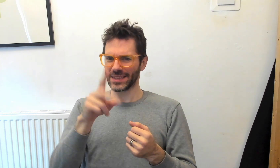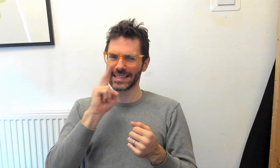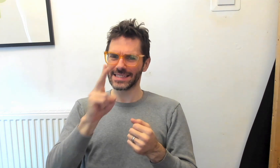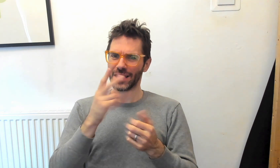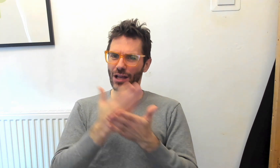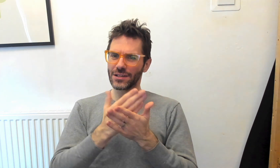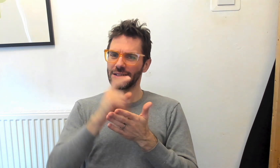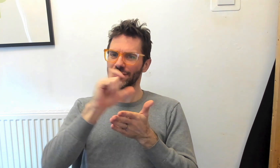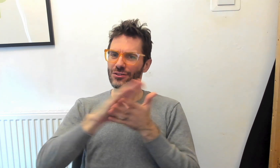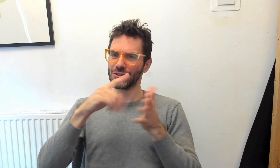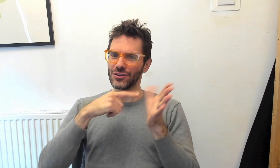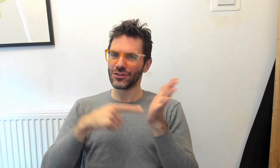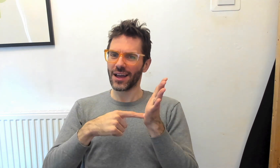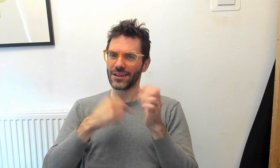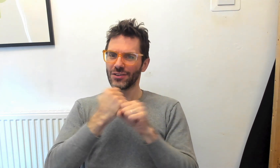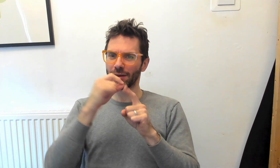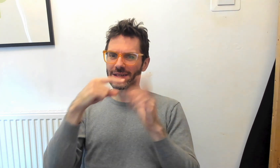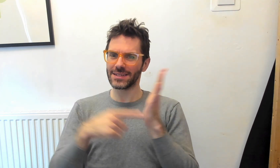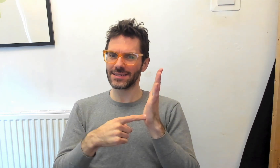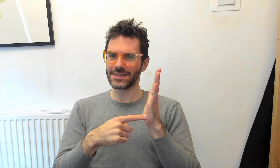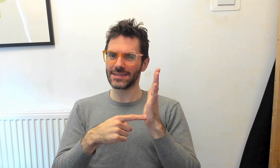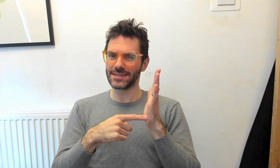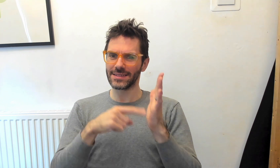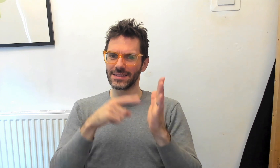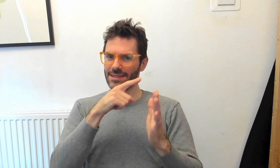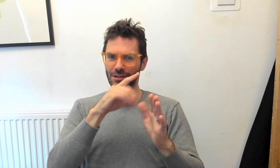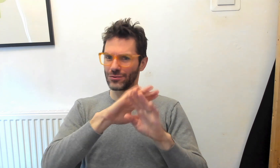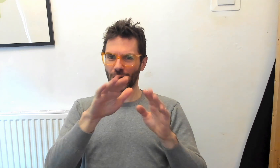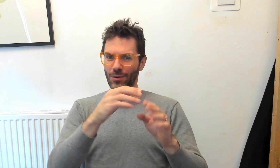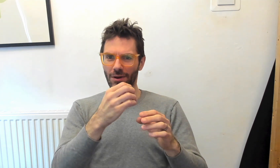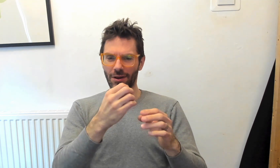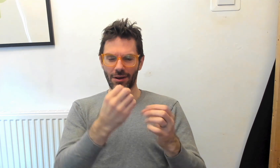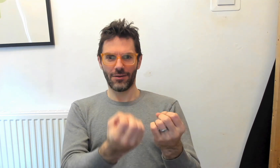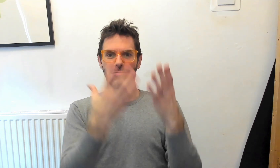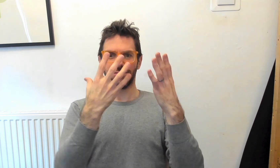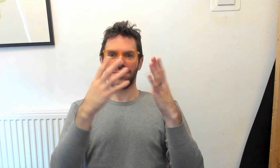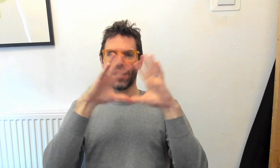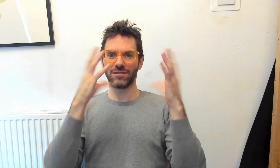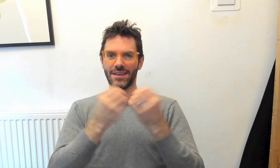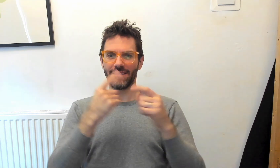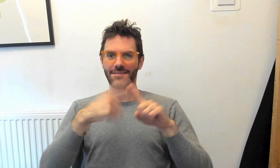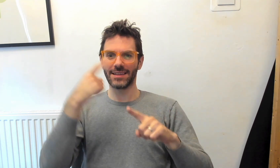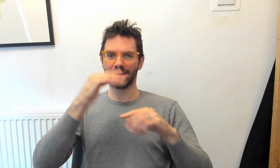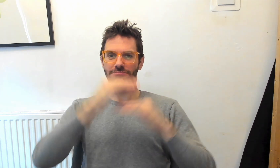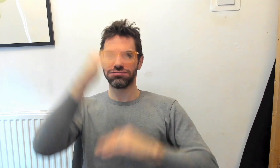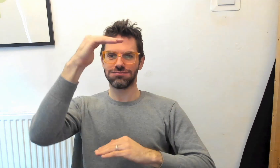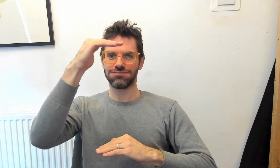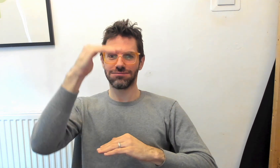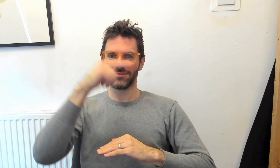You would have seen on ChatGPT that you don't see your results instantly on a page, but